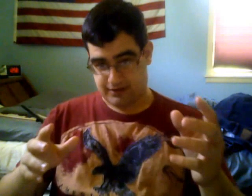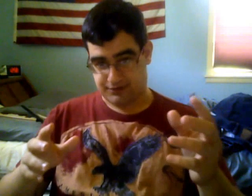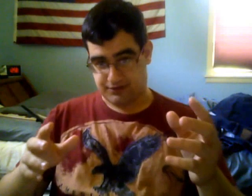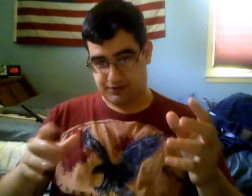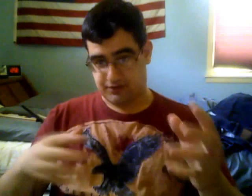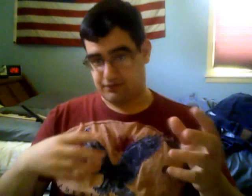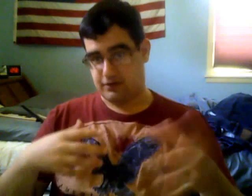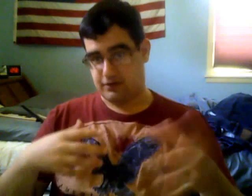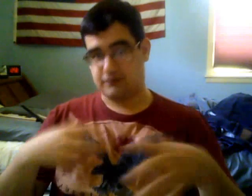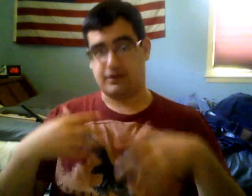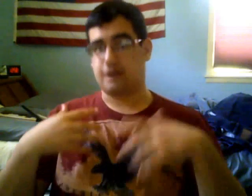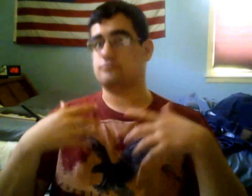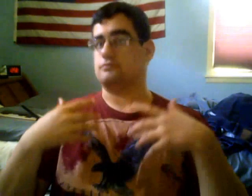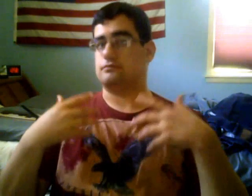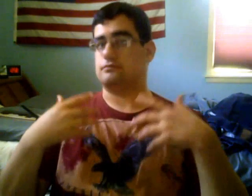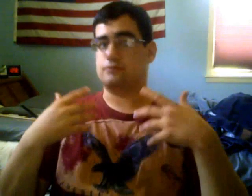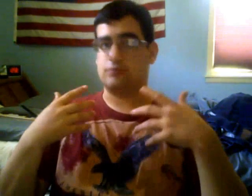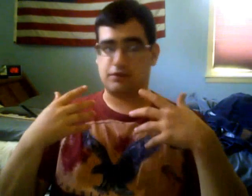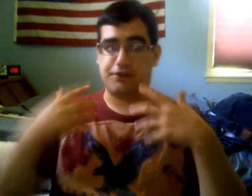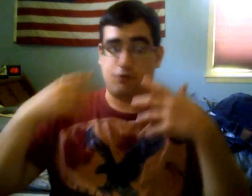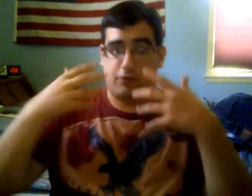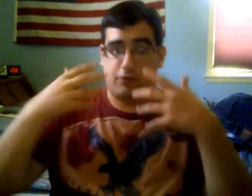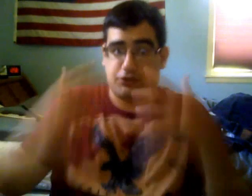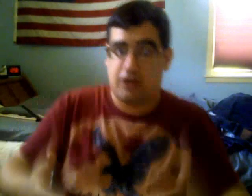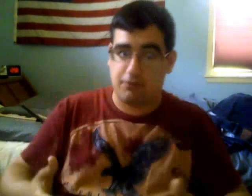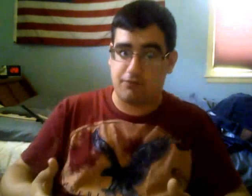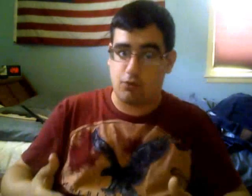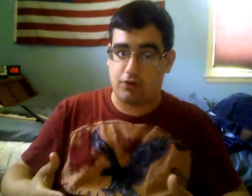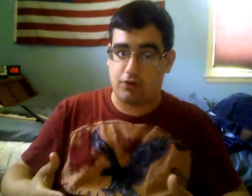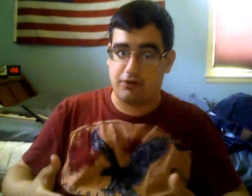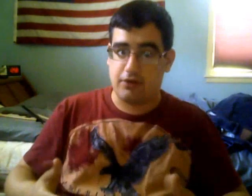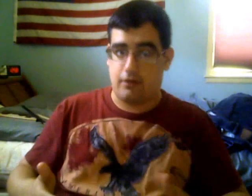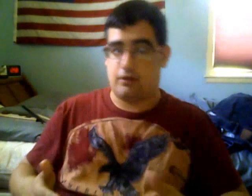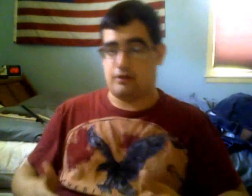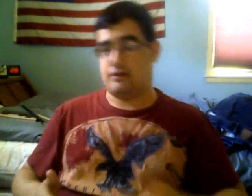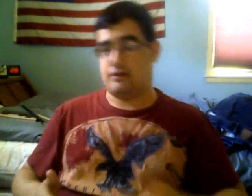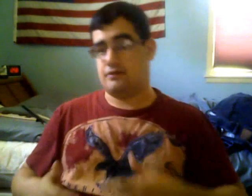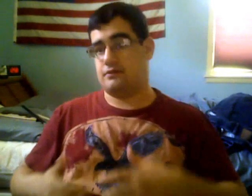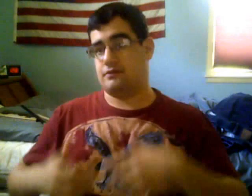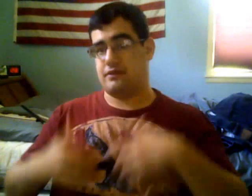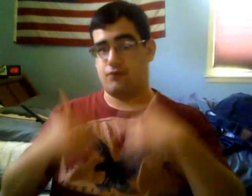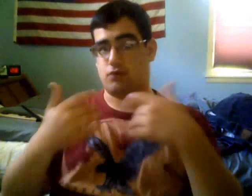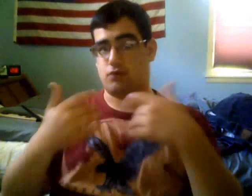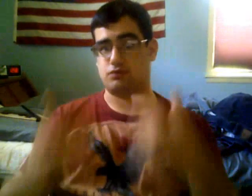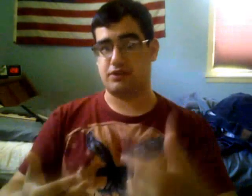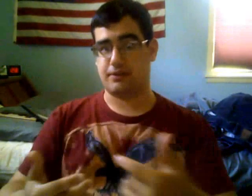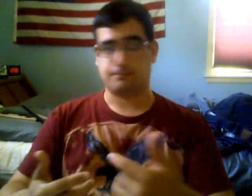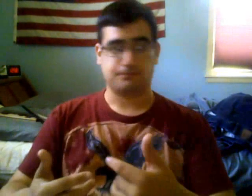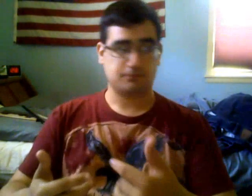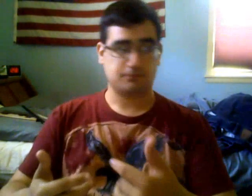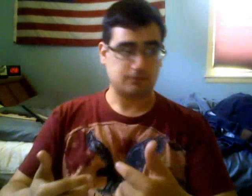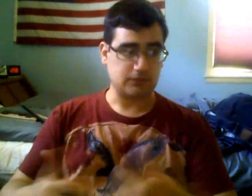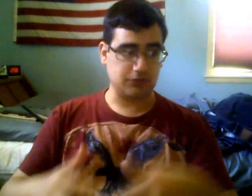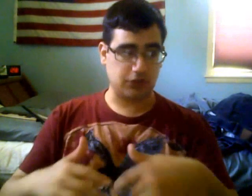And he thought that he could do a better job than Ford, and that Ford was weak.